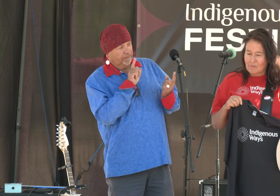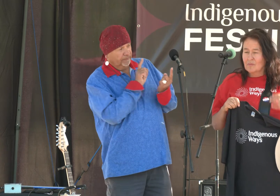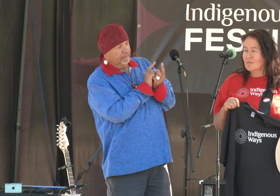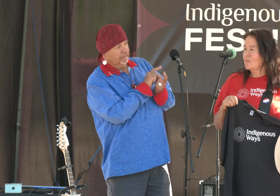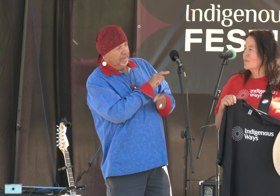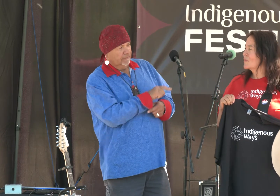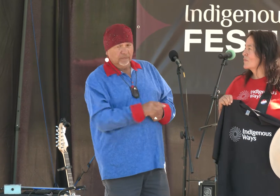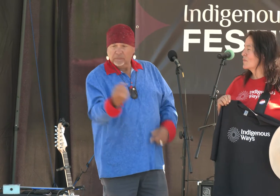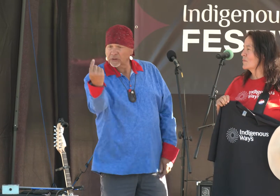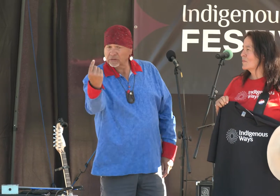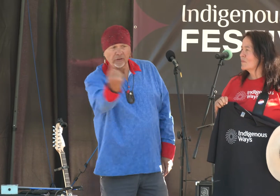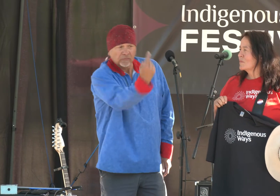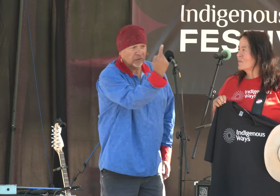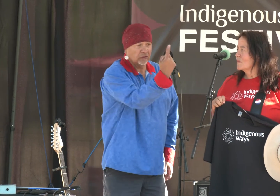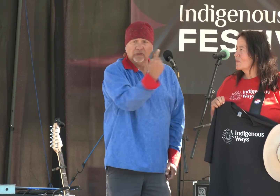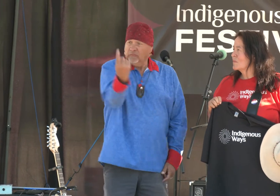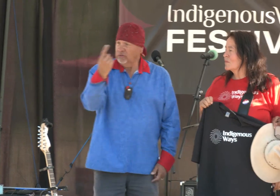the moment i met them they said you come here come here